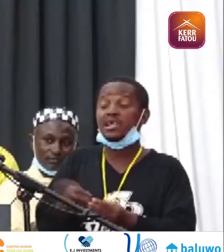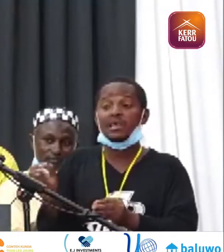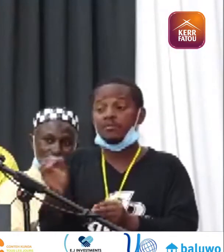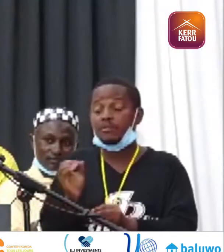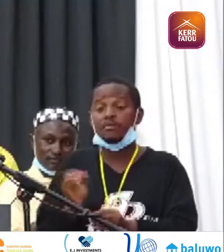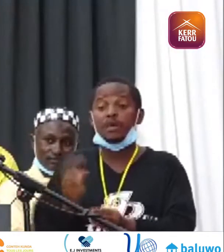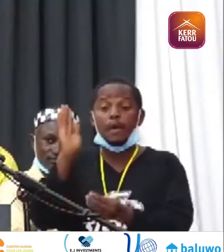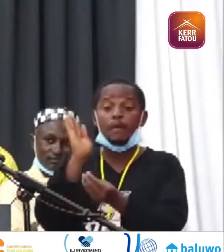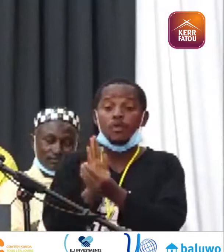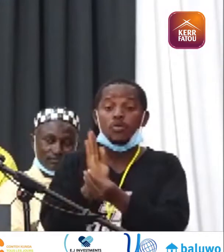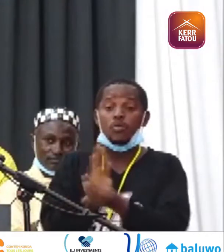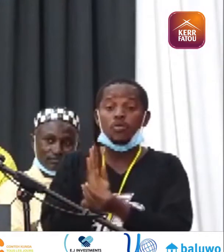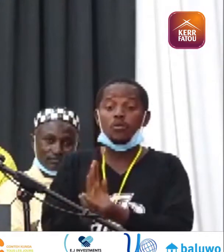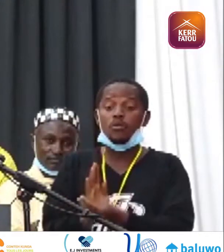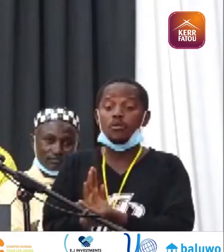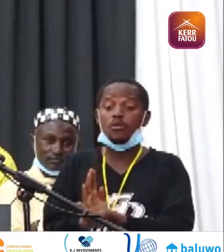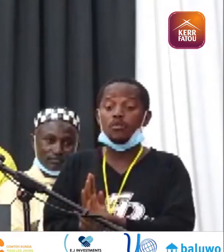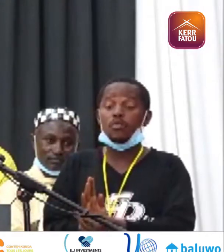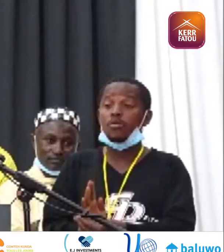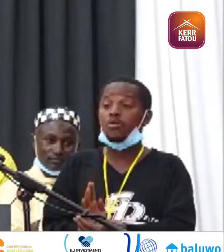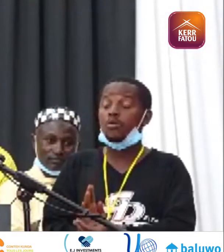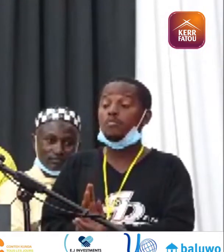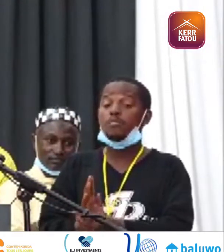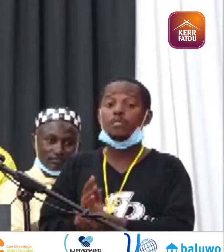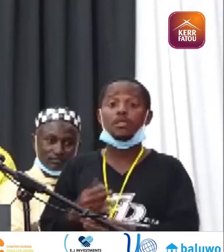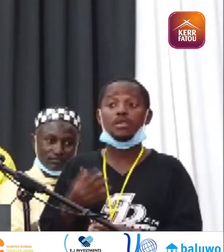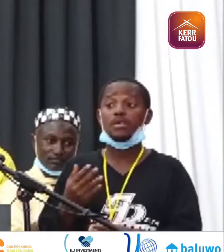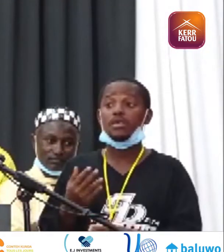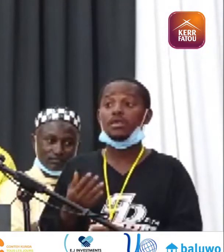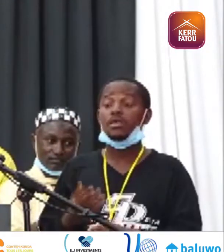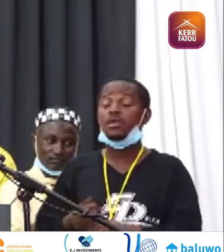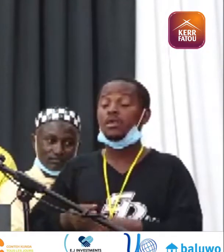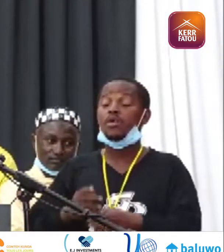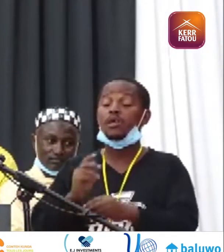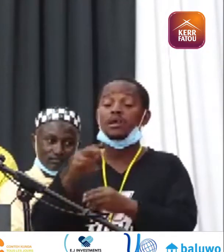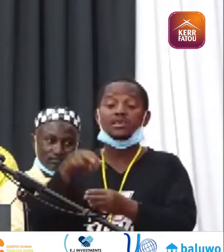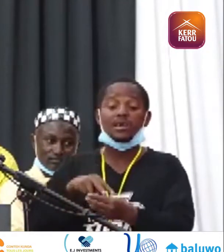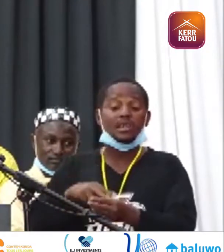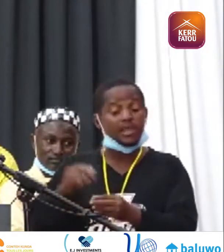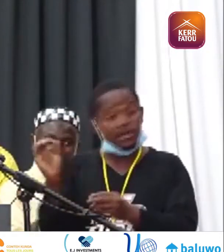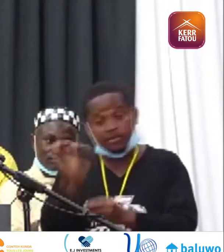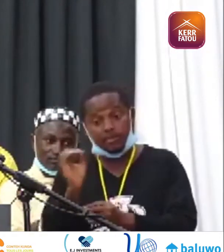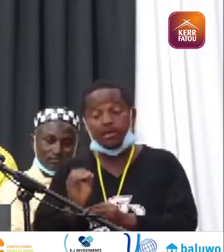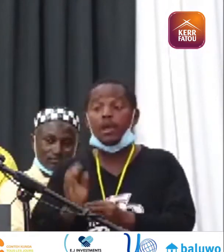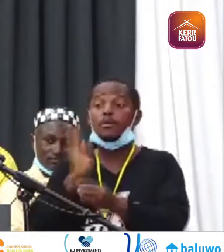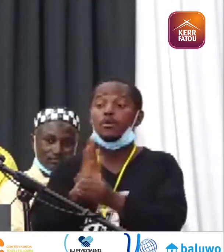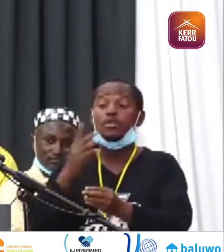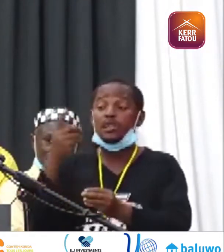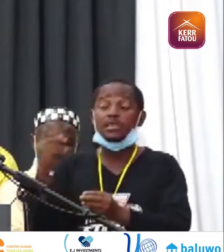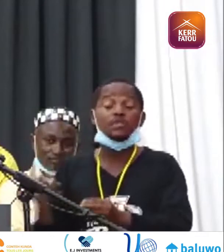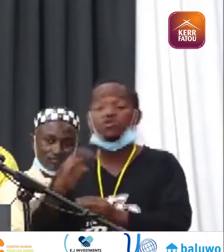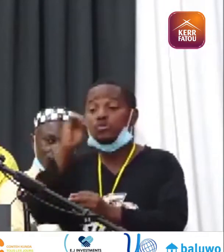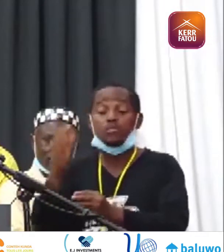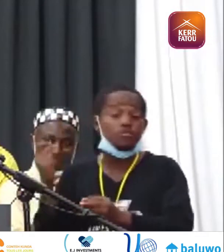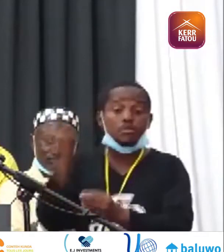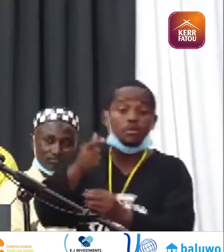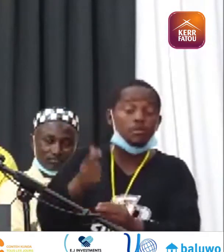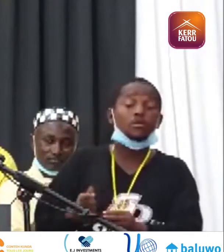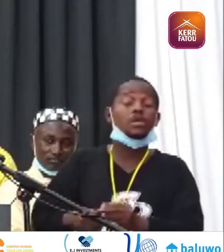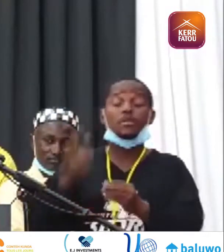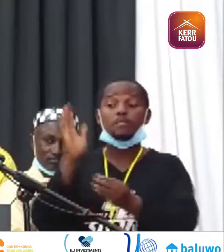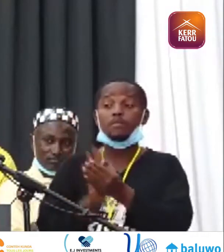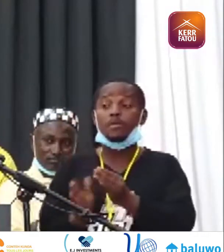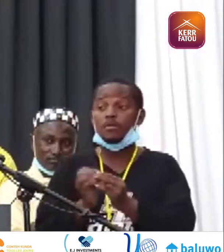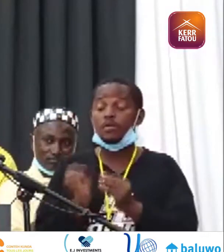With billions of dollars, should you lack a scanner in the hospital? With billions of dollars, should you lack